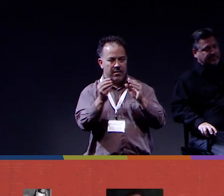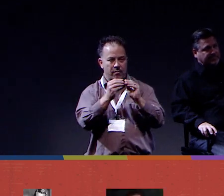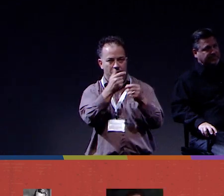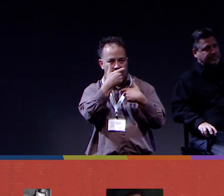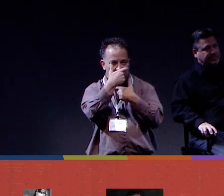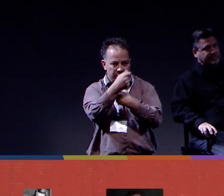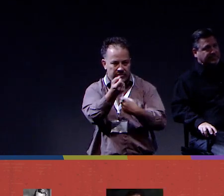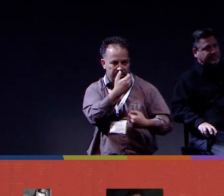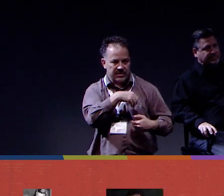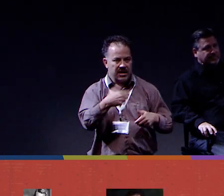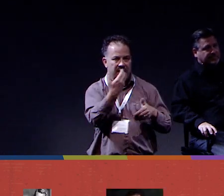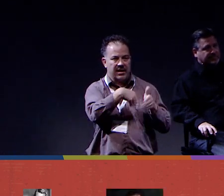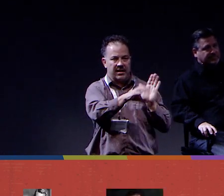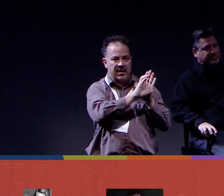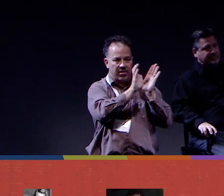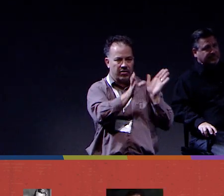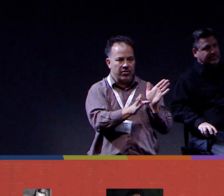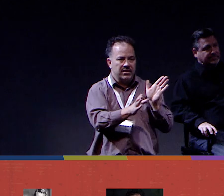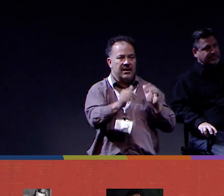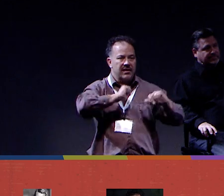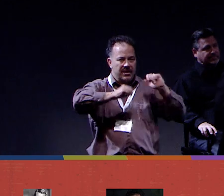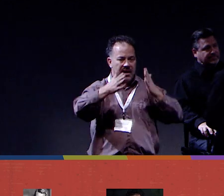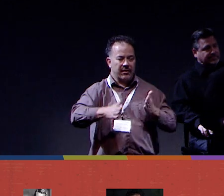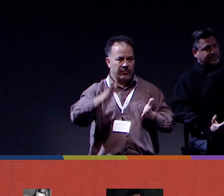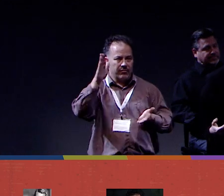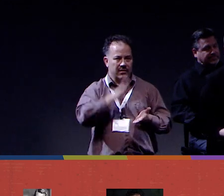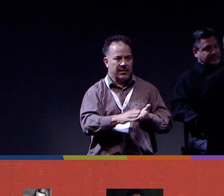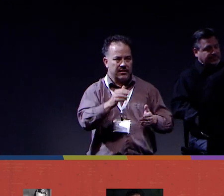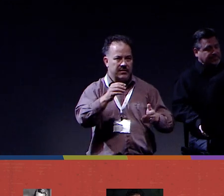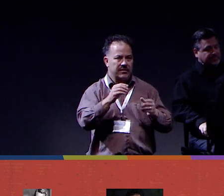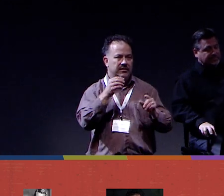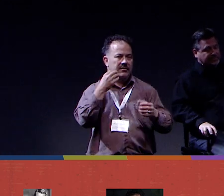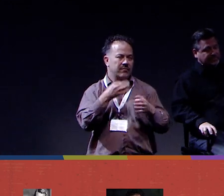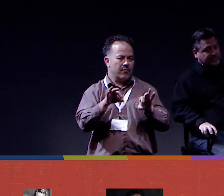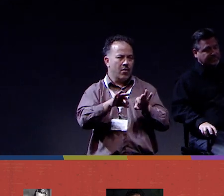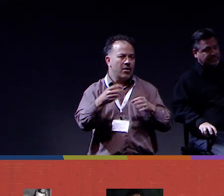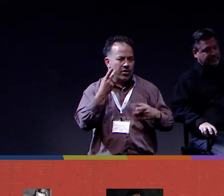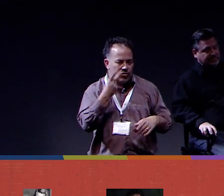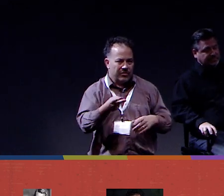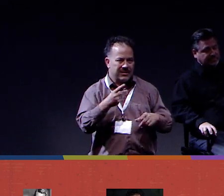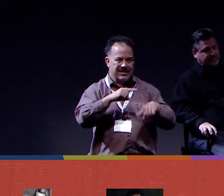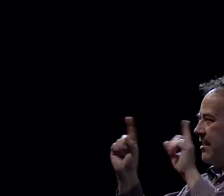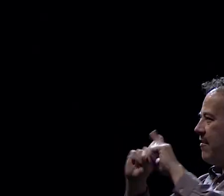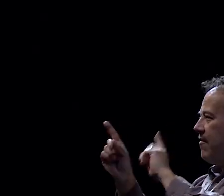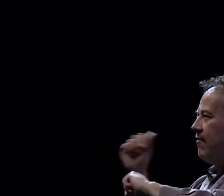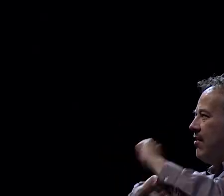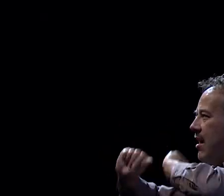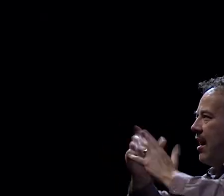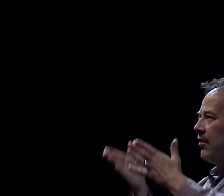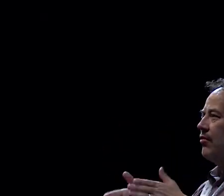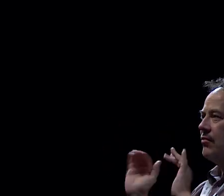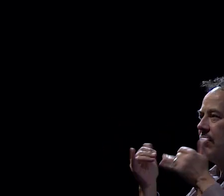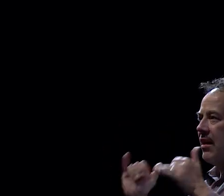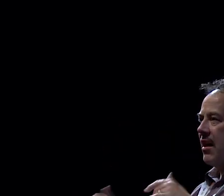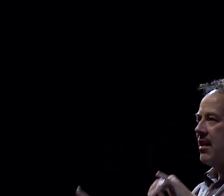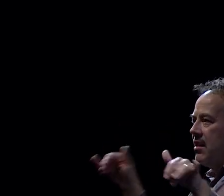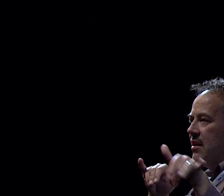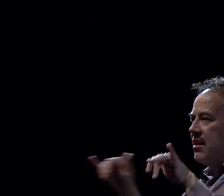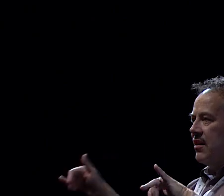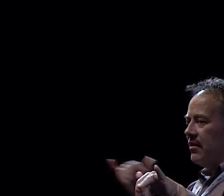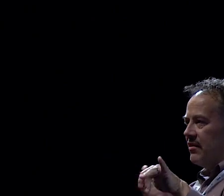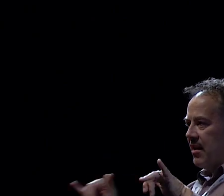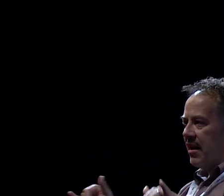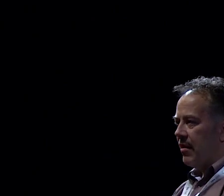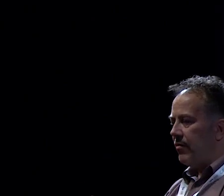in characters, and actors were less important. And you could see multiplicity of character. You could see different actors playing the same character, like Batman or